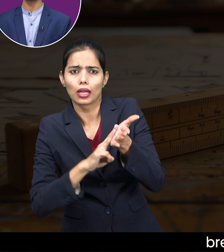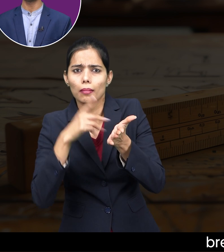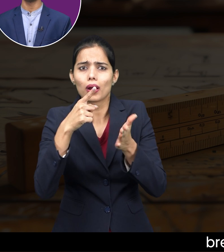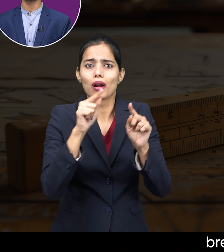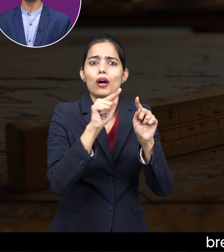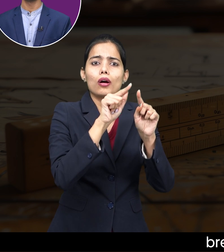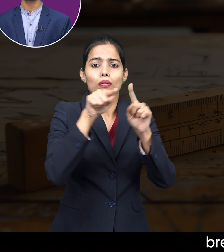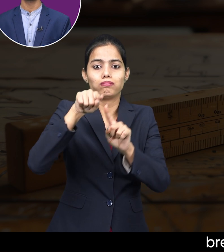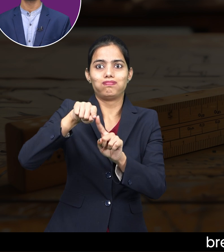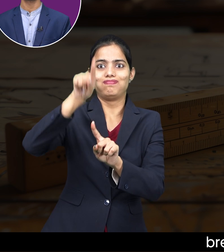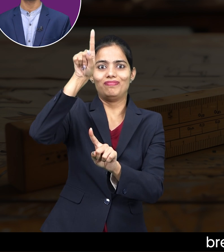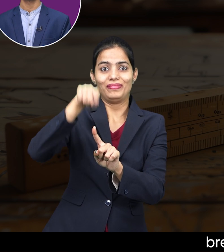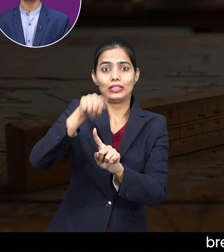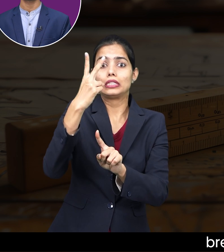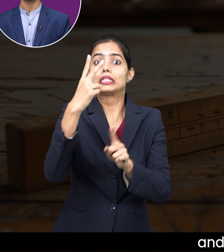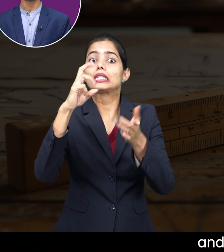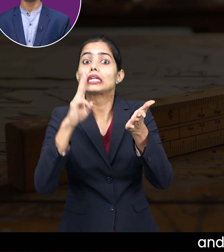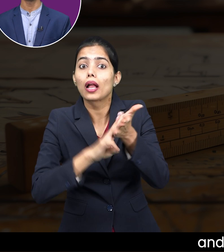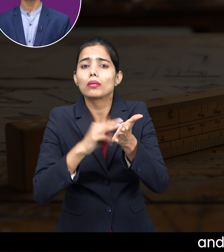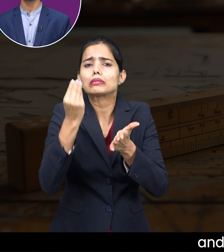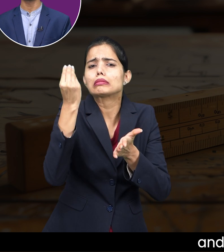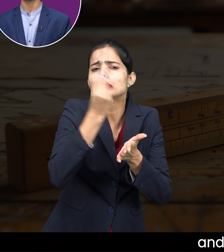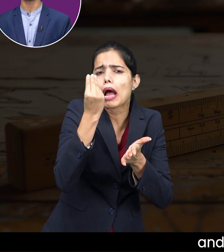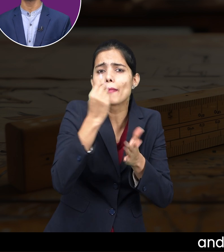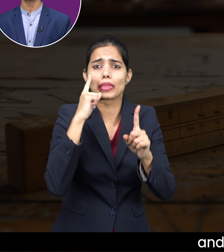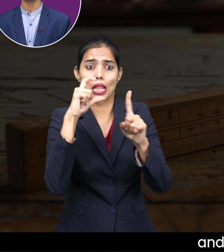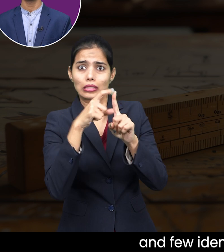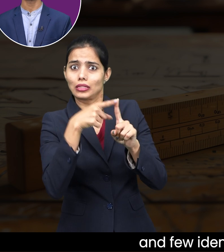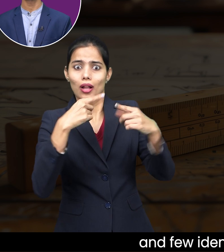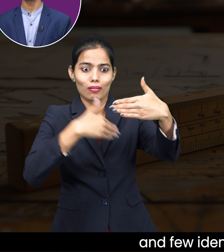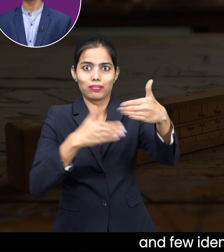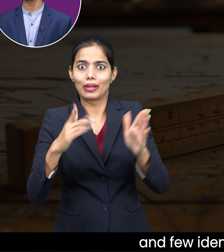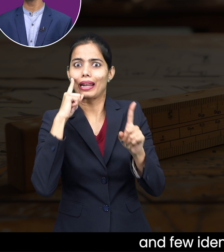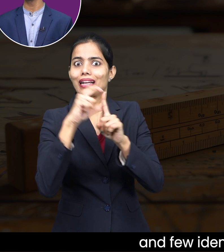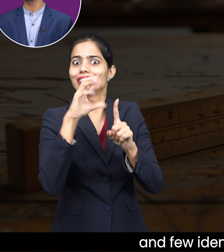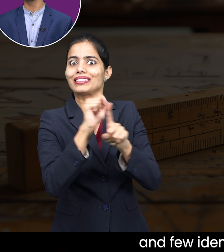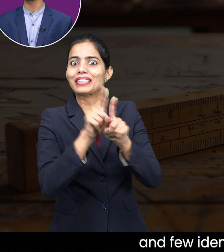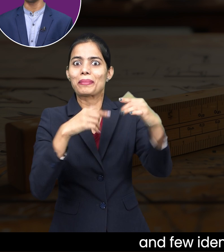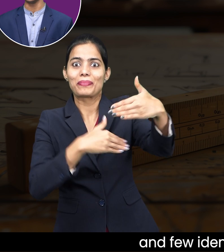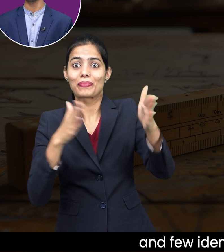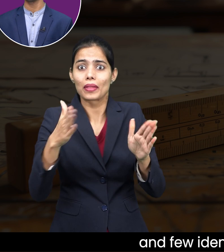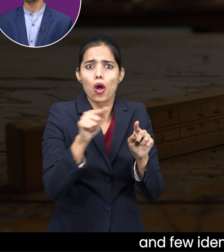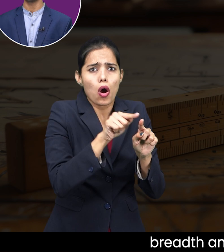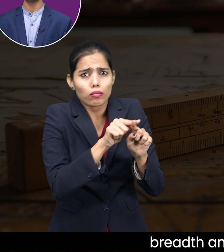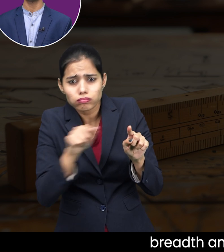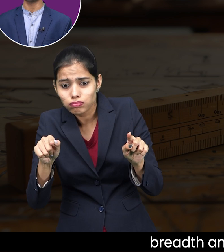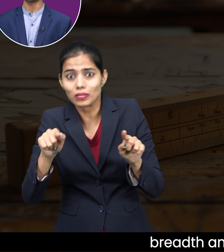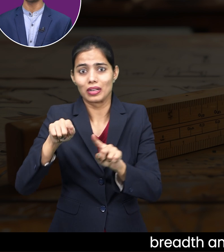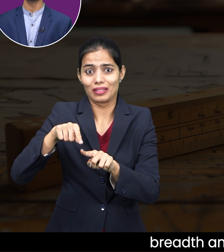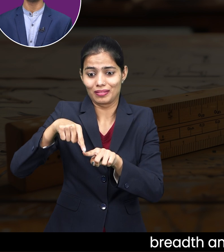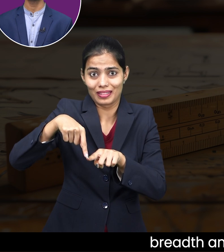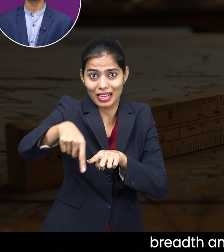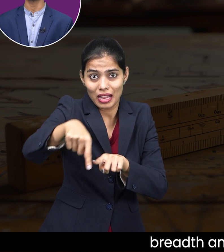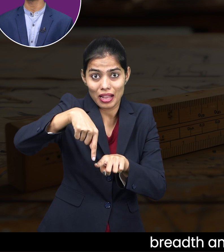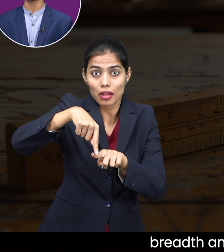breadth 2 cm, and height 2 cm, and few identical cubes of length, breadth, and